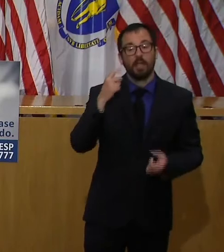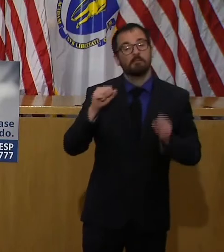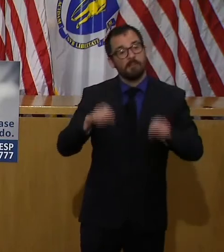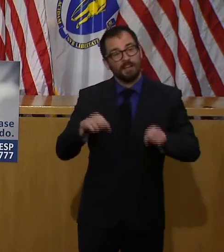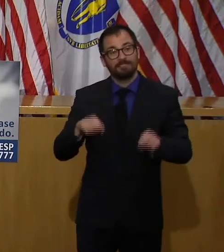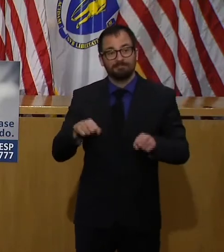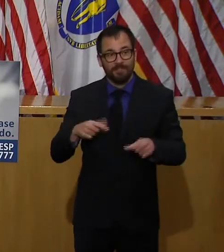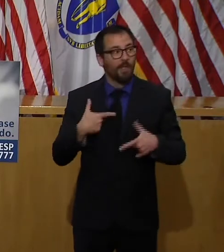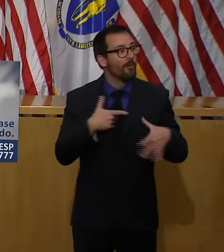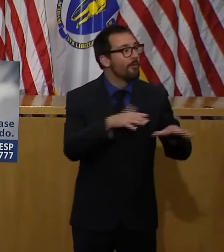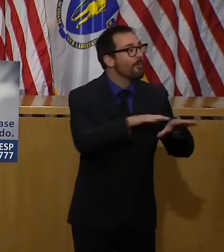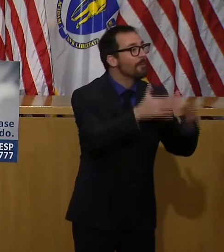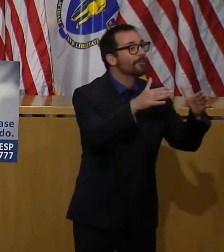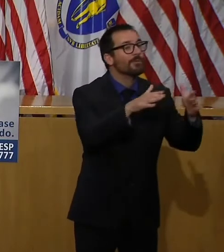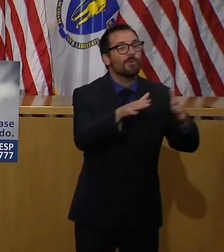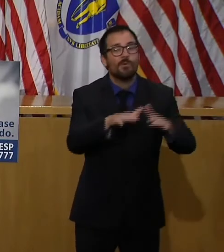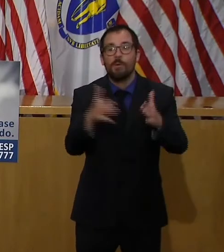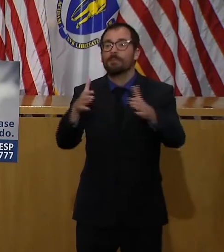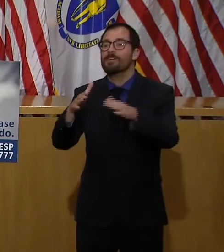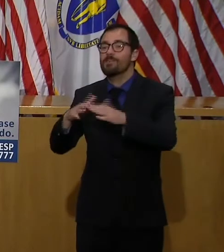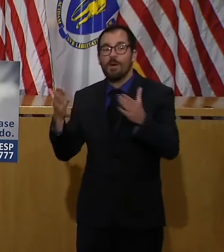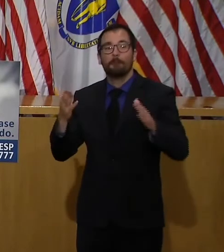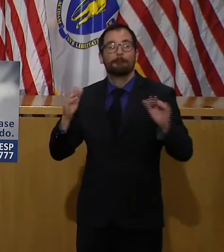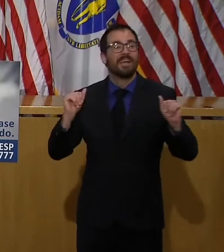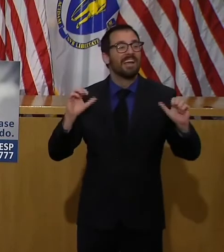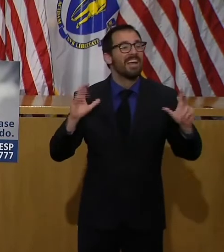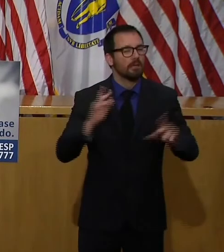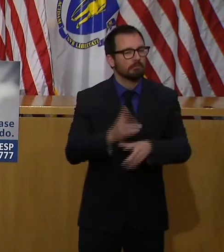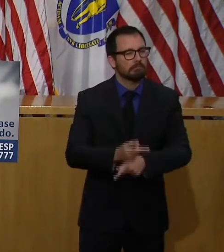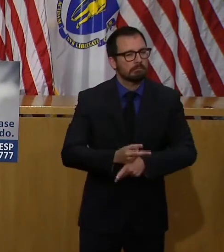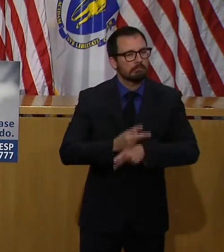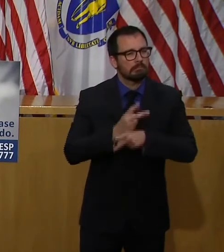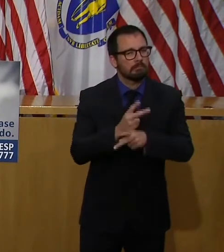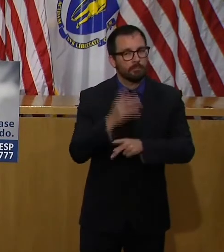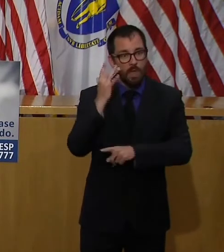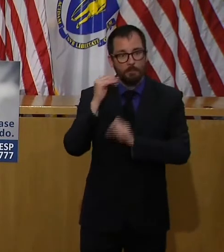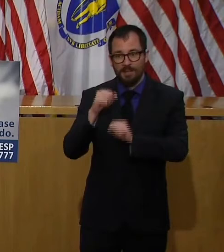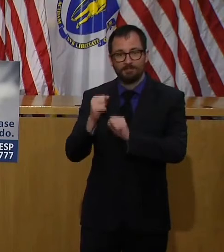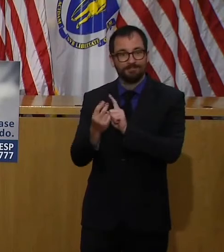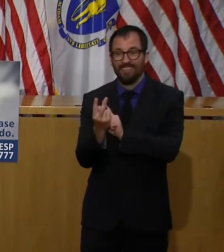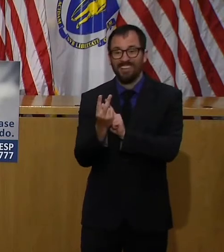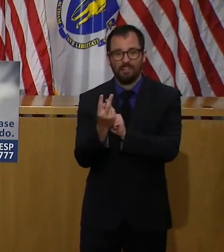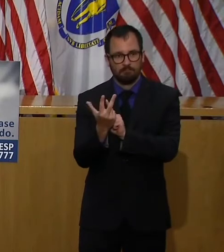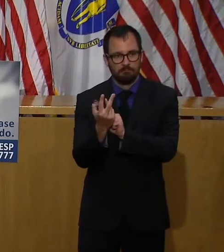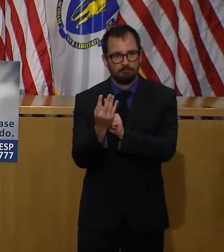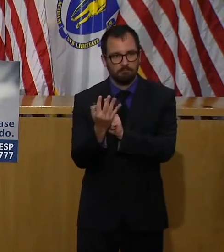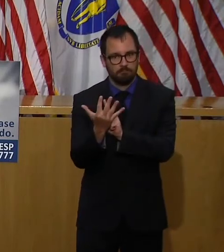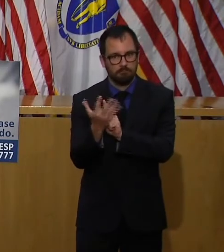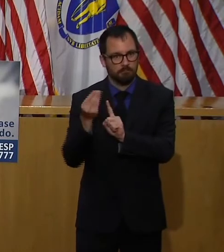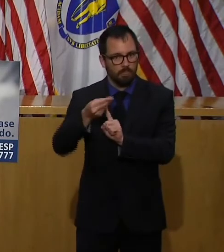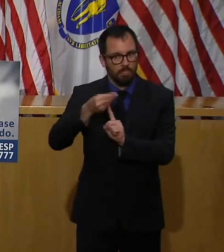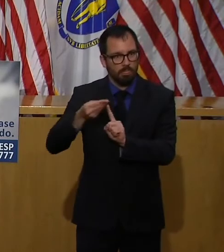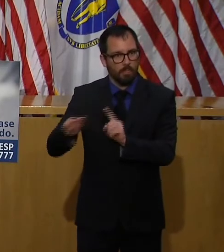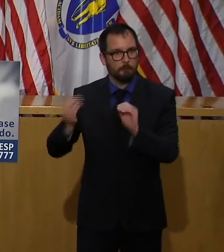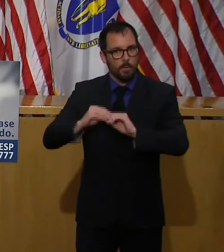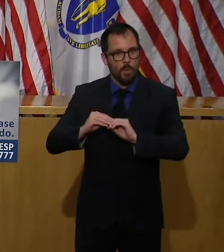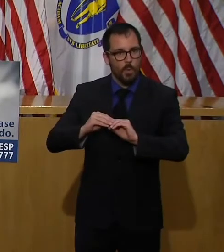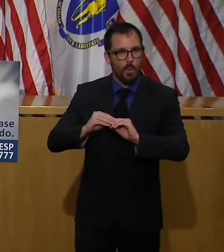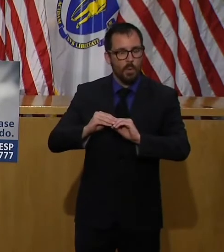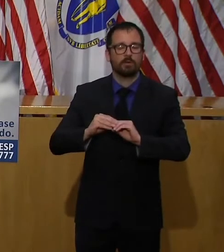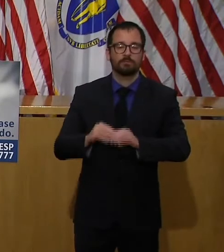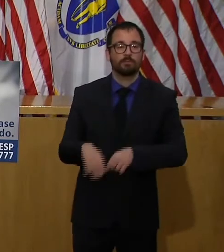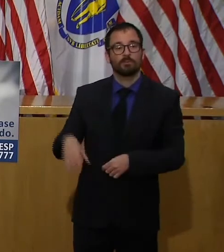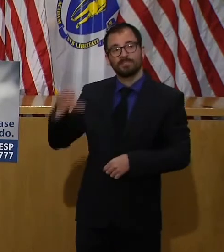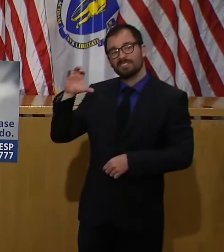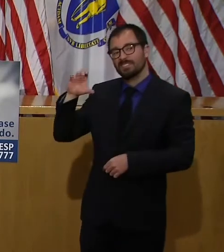and local public health leaders, as you've heard today, to ensure that everybody gets that personal outreach. As we